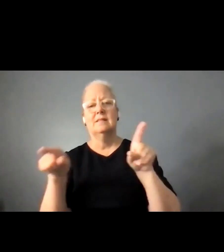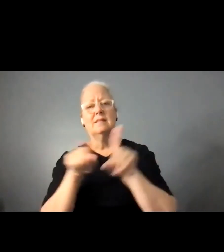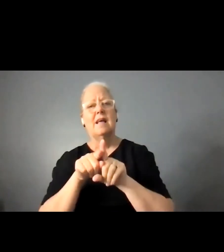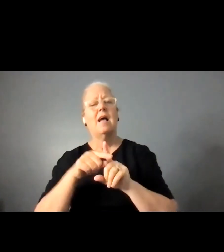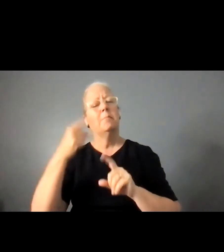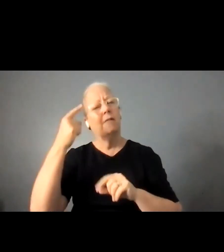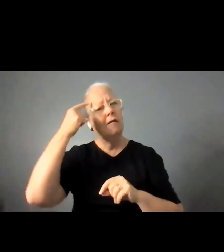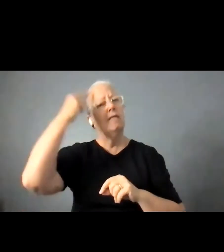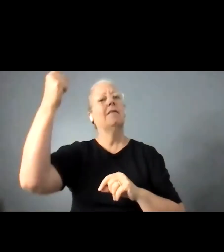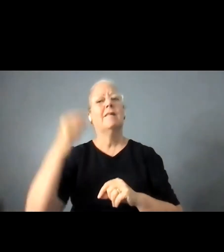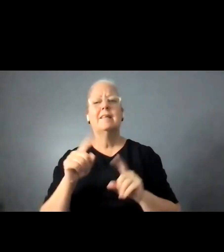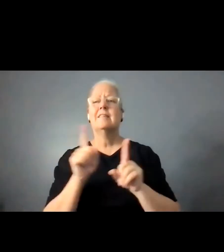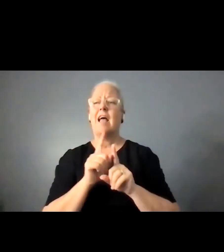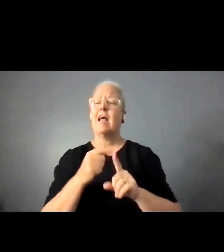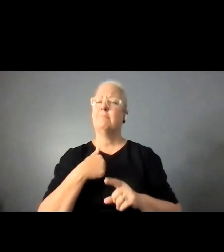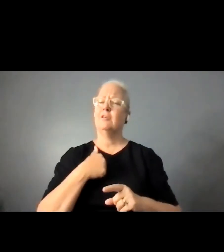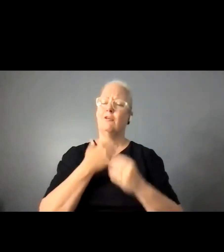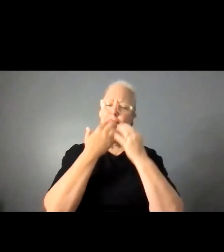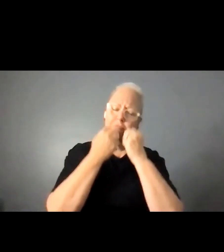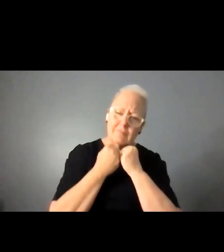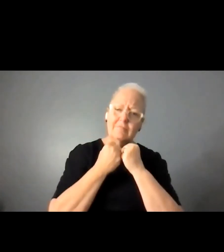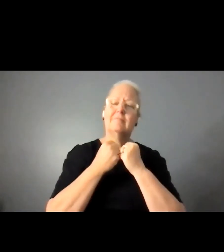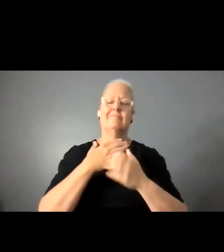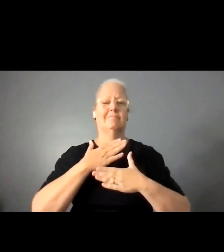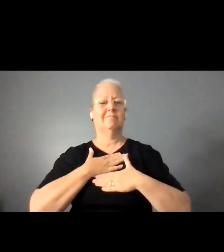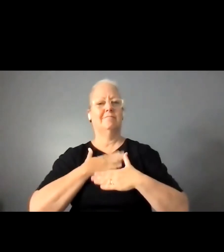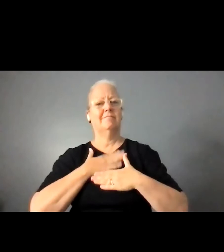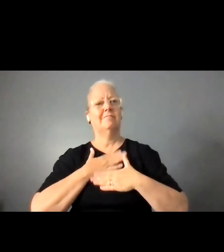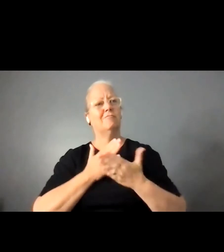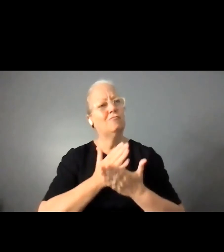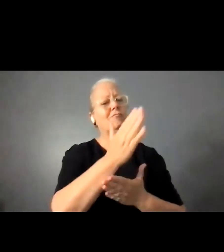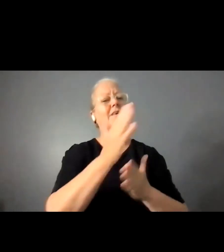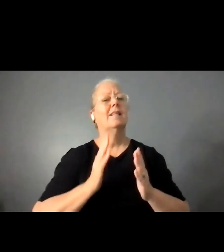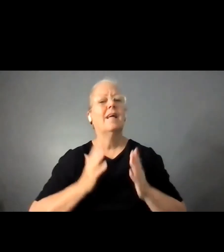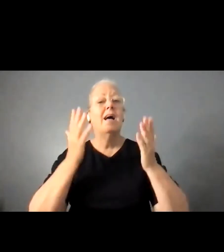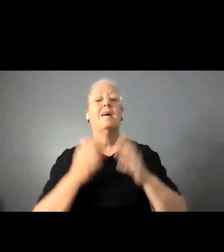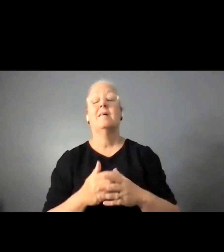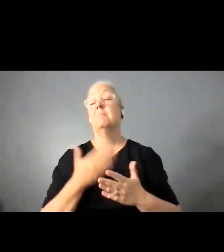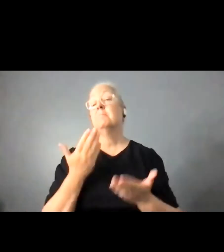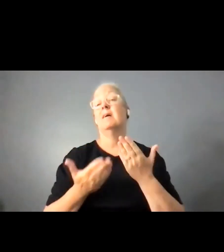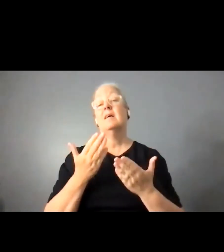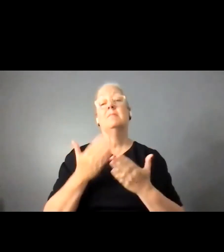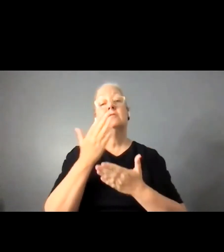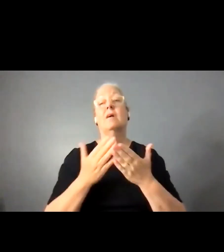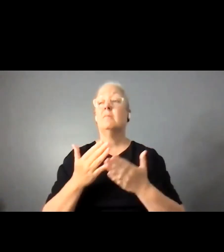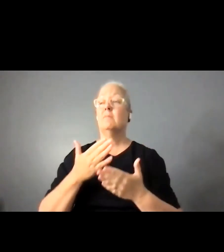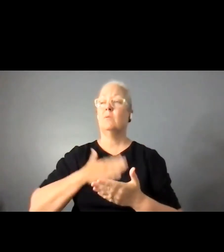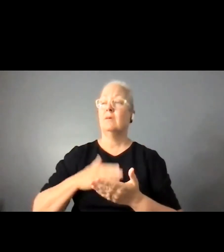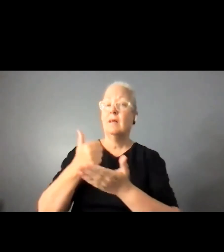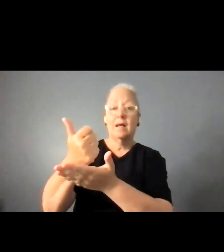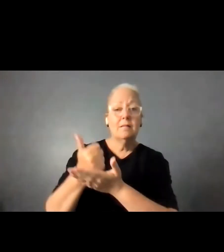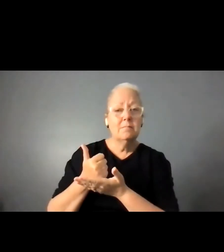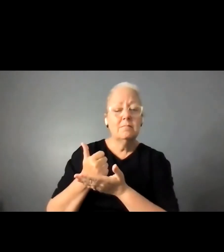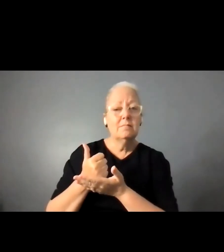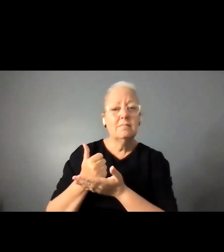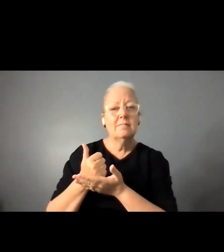ideals, etc. It's true that in some cases we need help, but we're